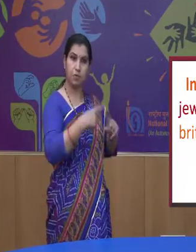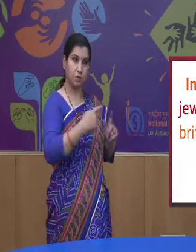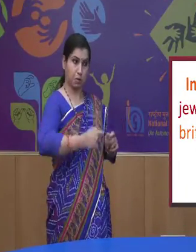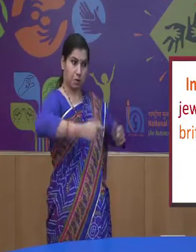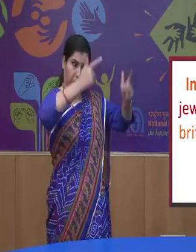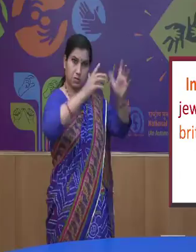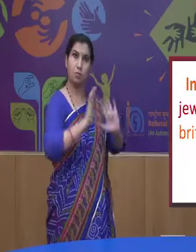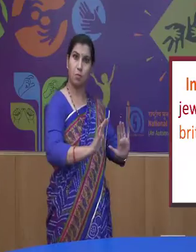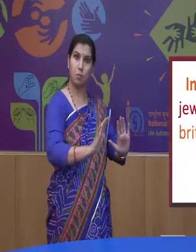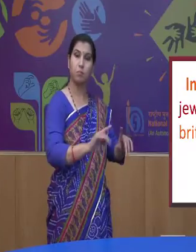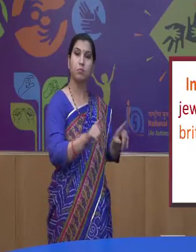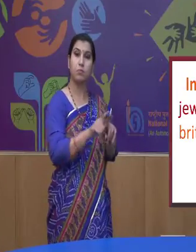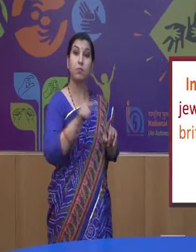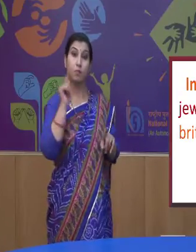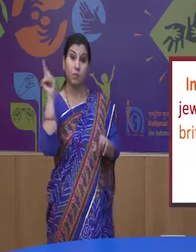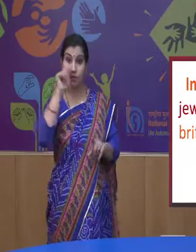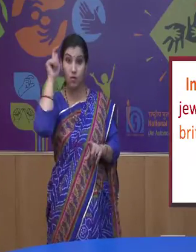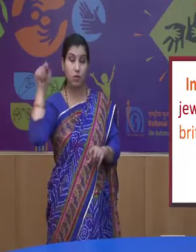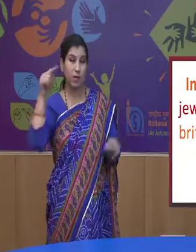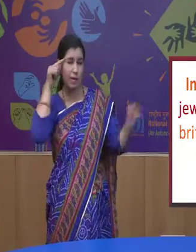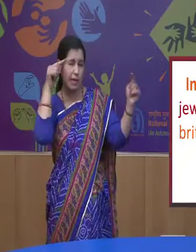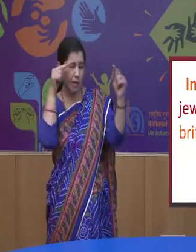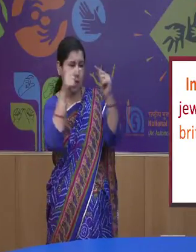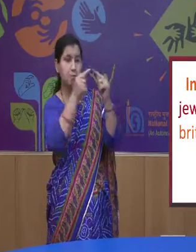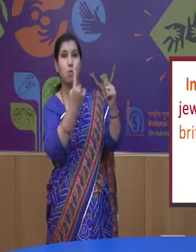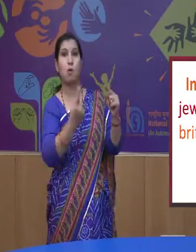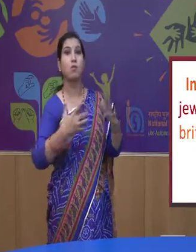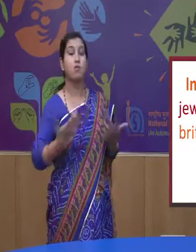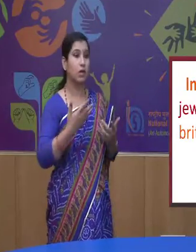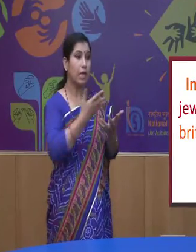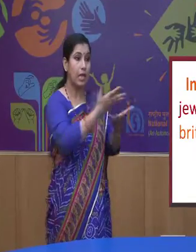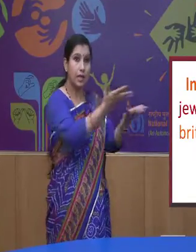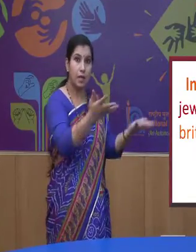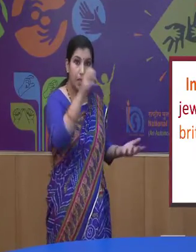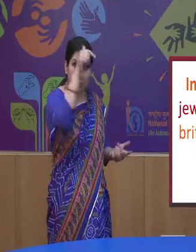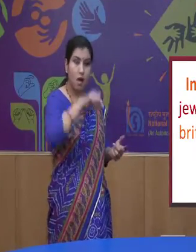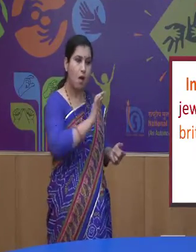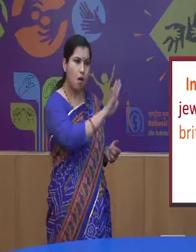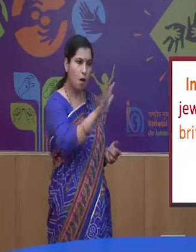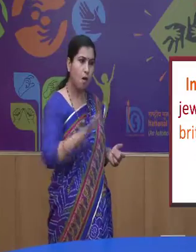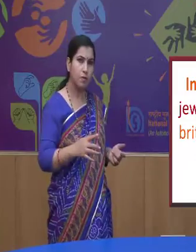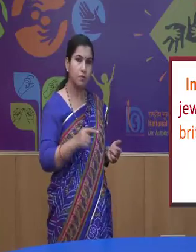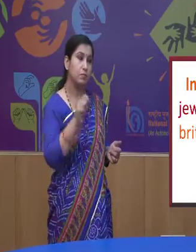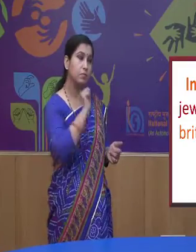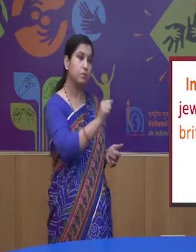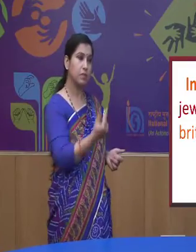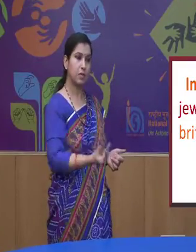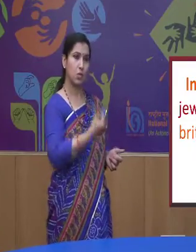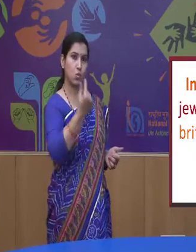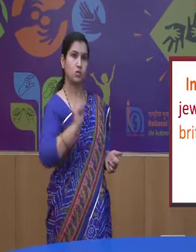And the only aim of British was to use wealth of India for their own benefit.